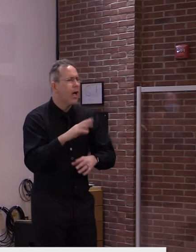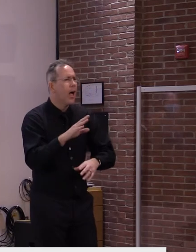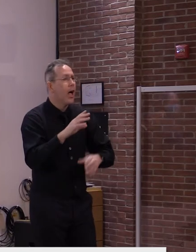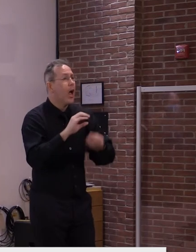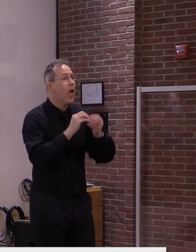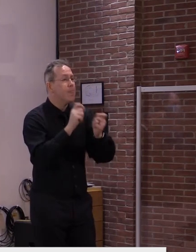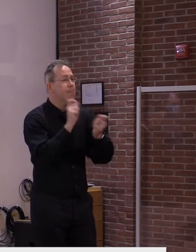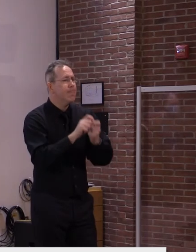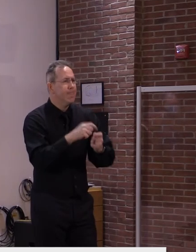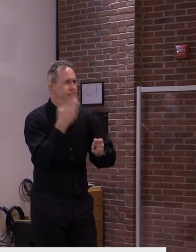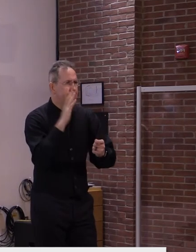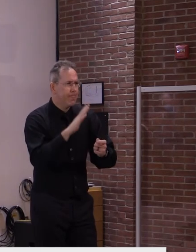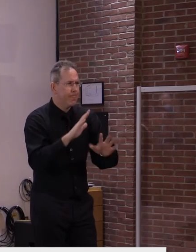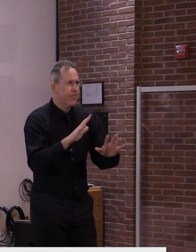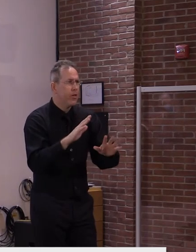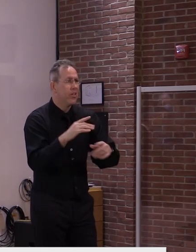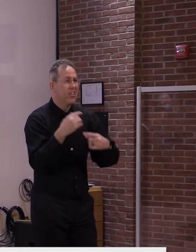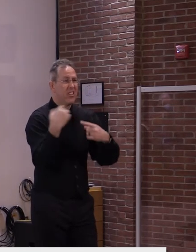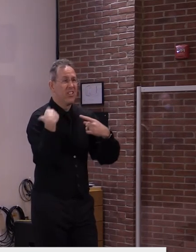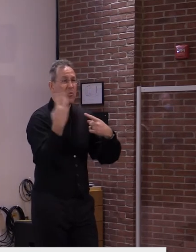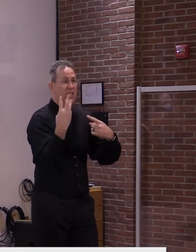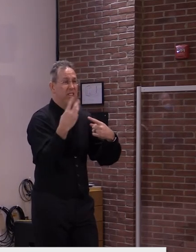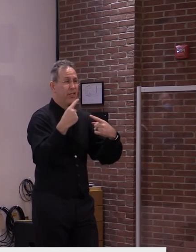Thursday, we did